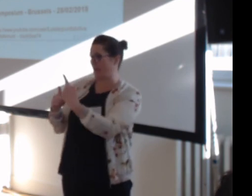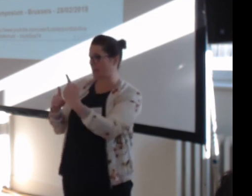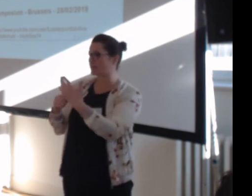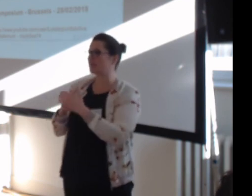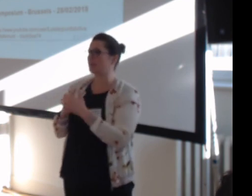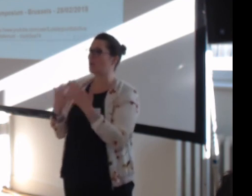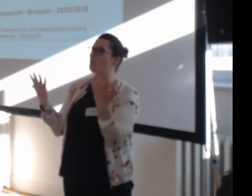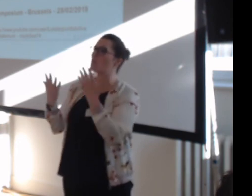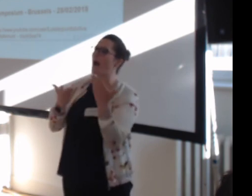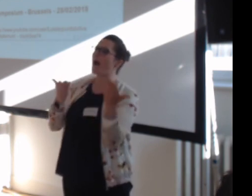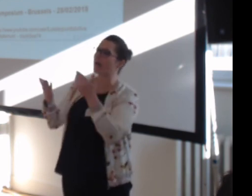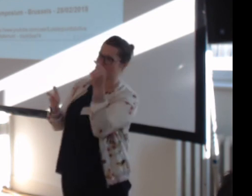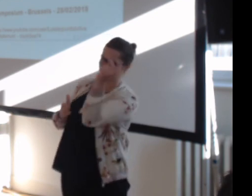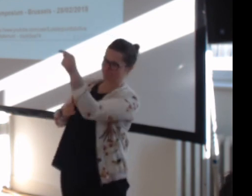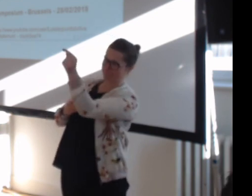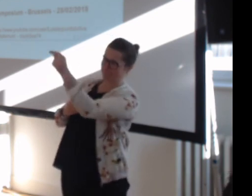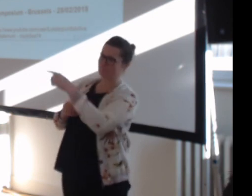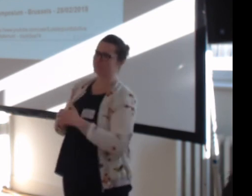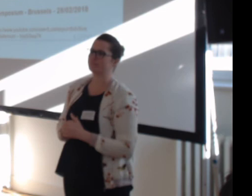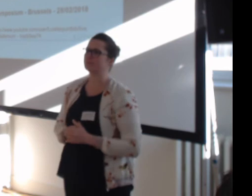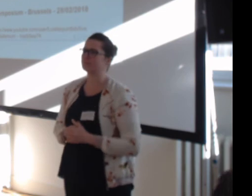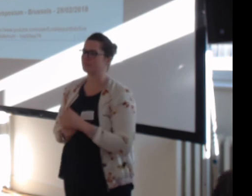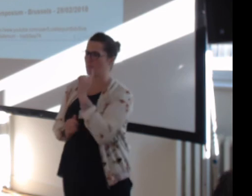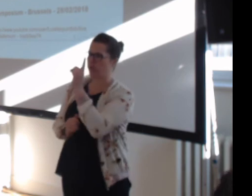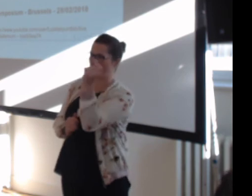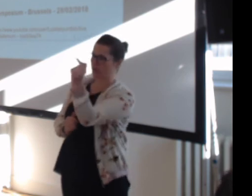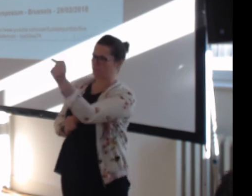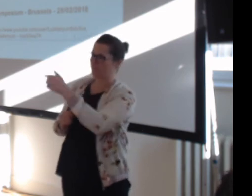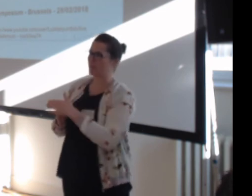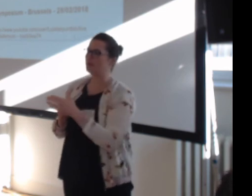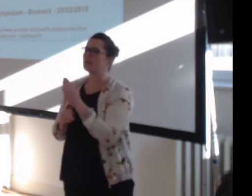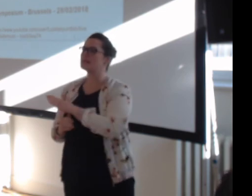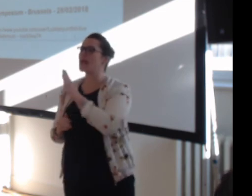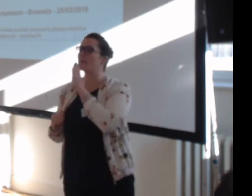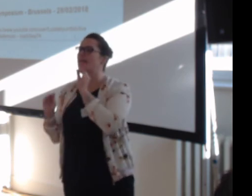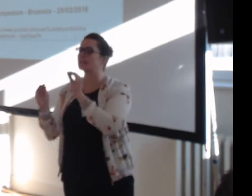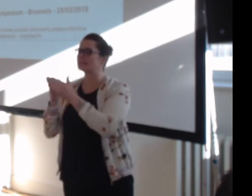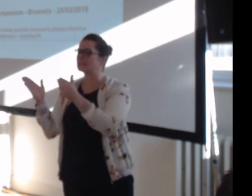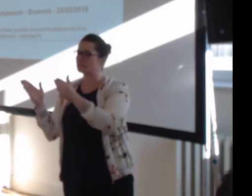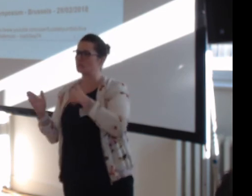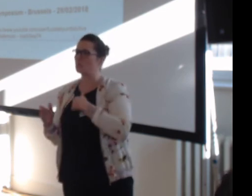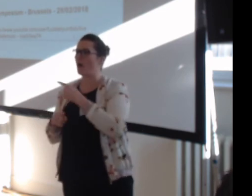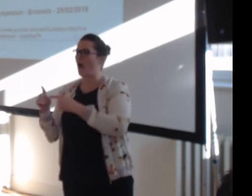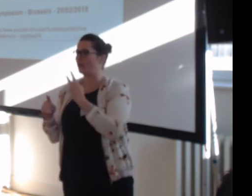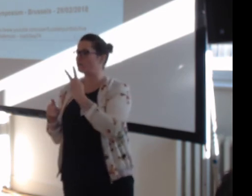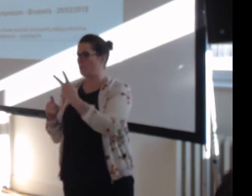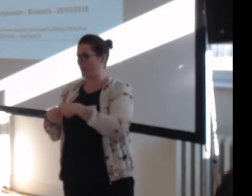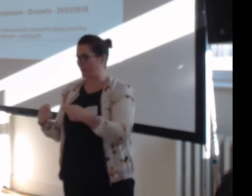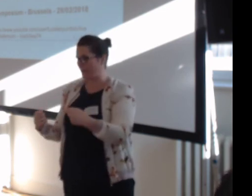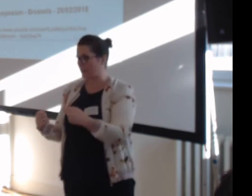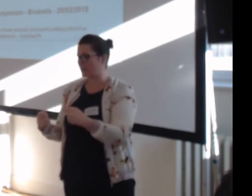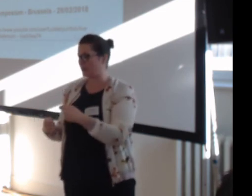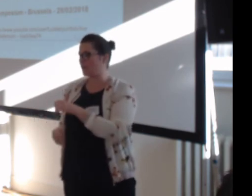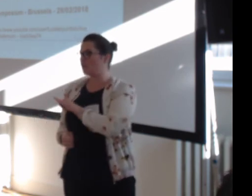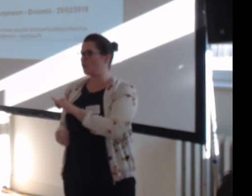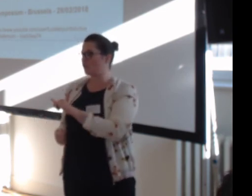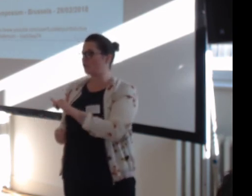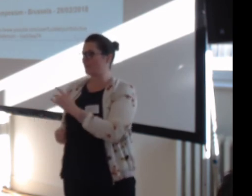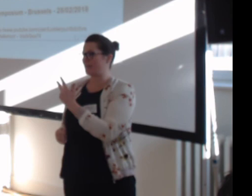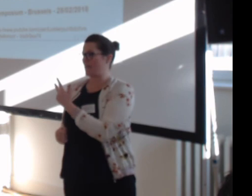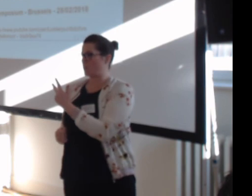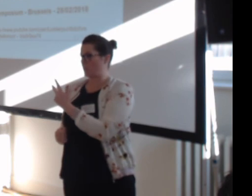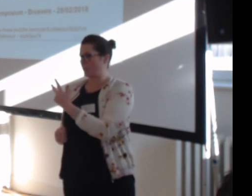served just outside this meeting room. The afternoon session starts at 1:30 p.m. and ends at 3